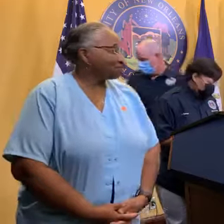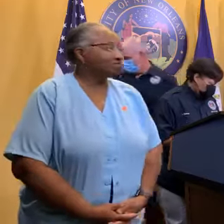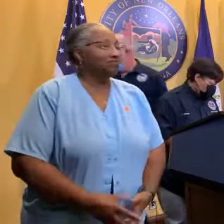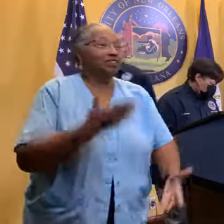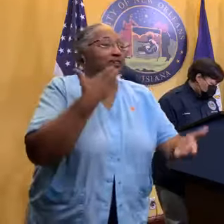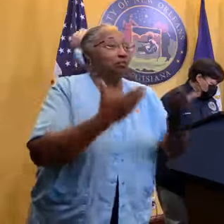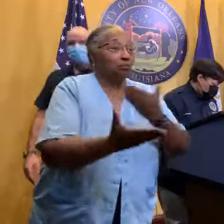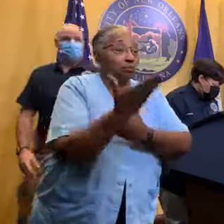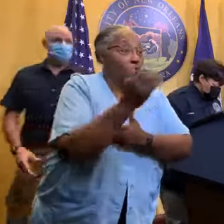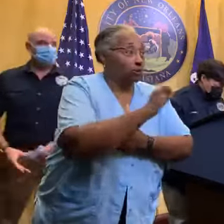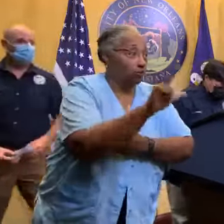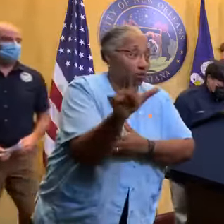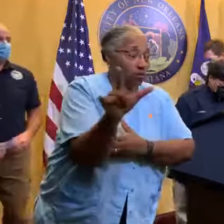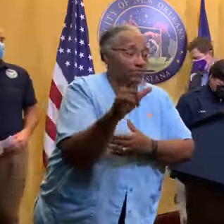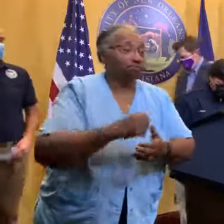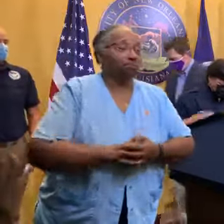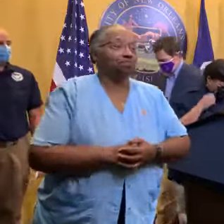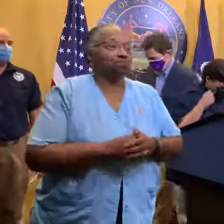Good morning, everyone.